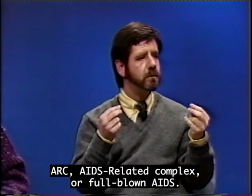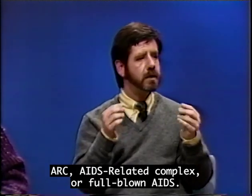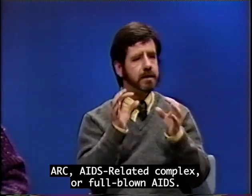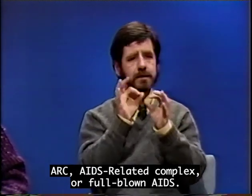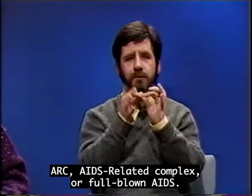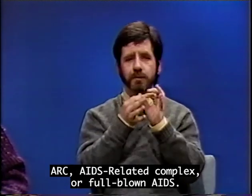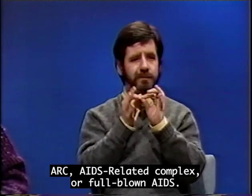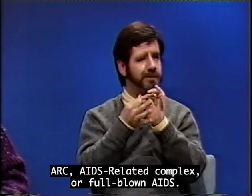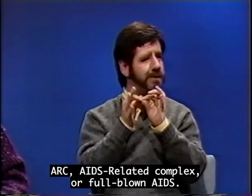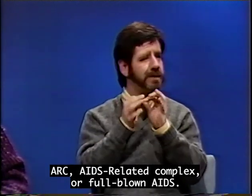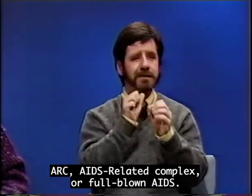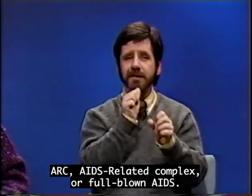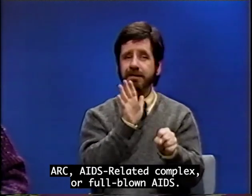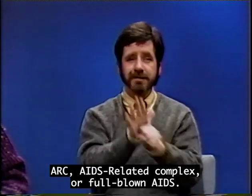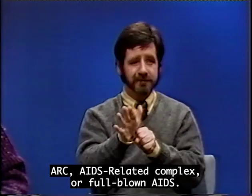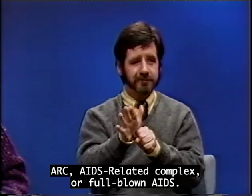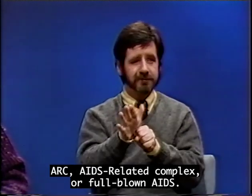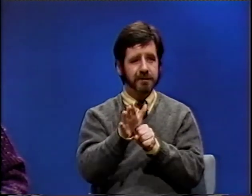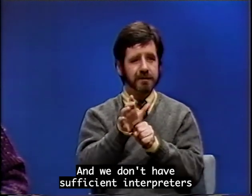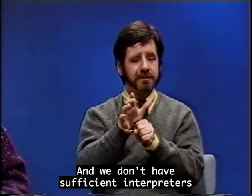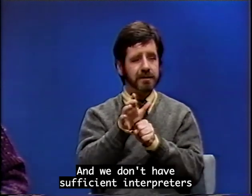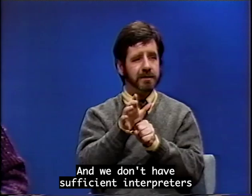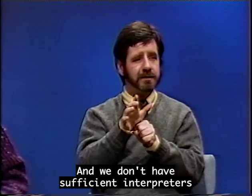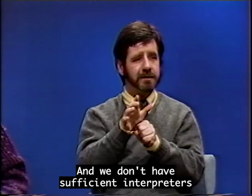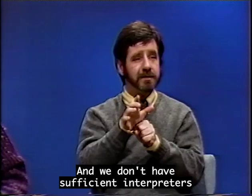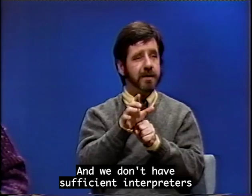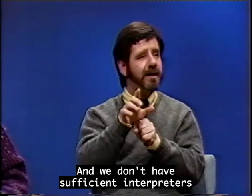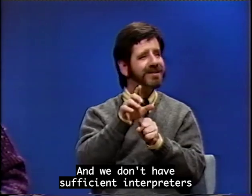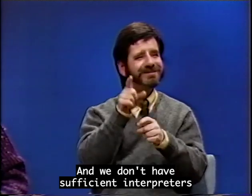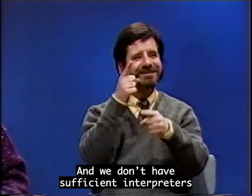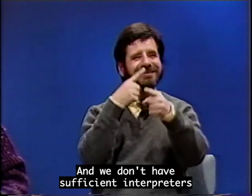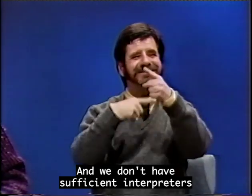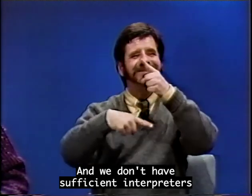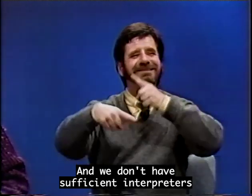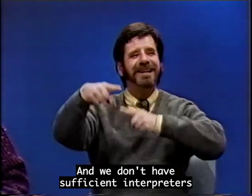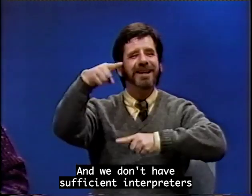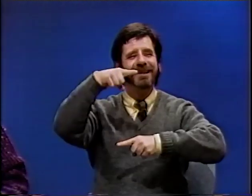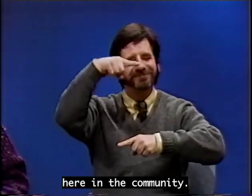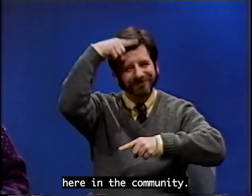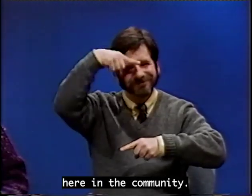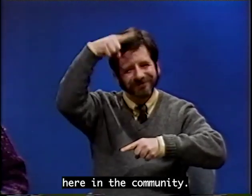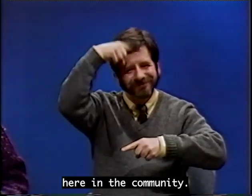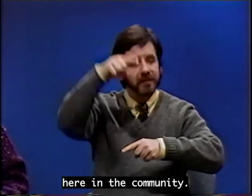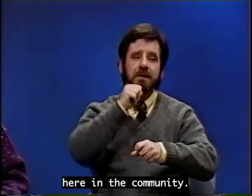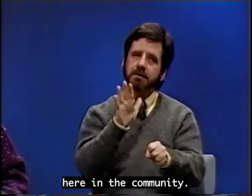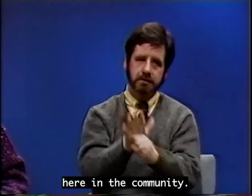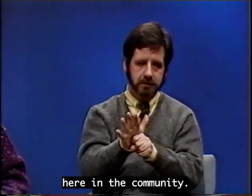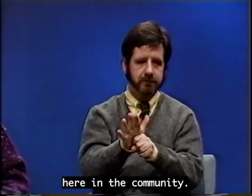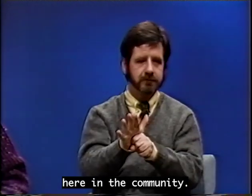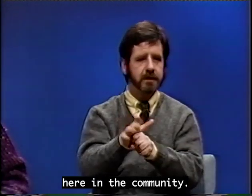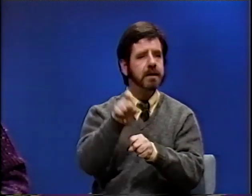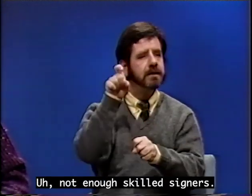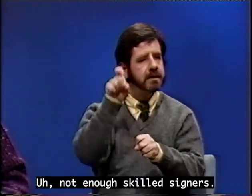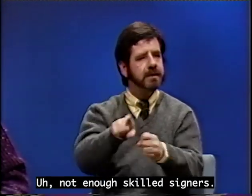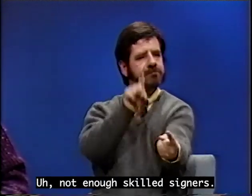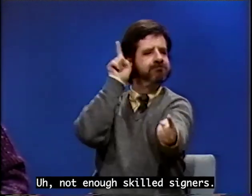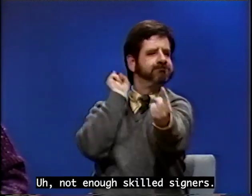complex, or full-blown AIDS. And we don't have sufficient interpreters here in the community, not